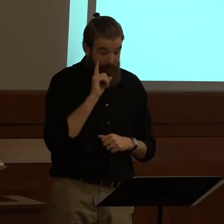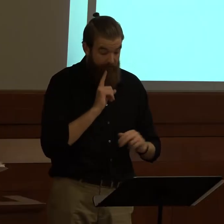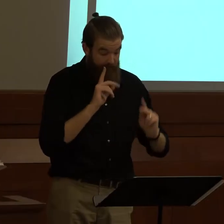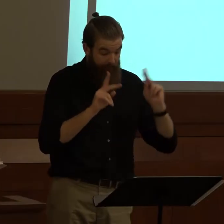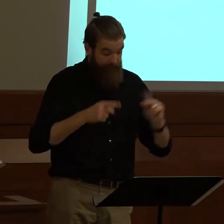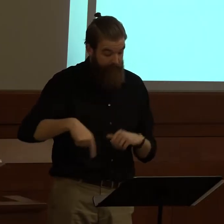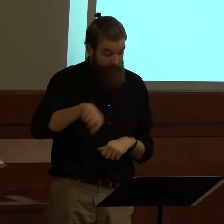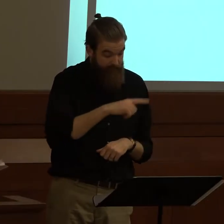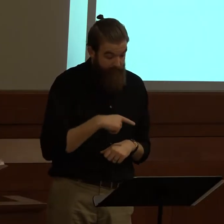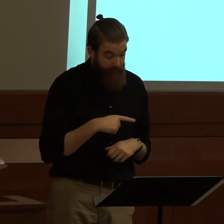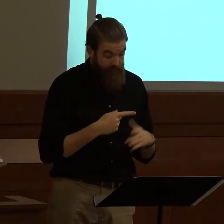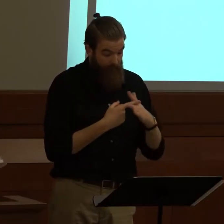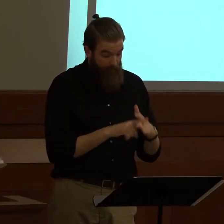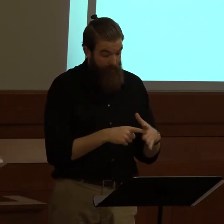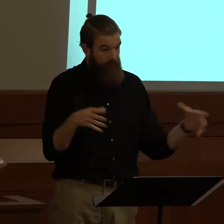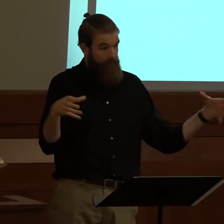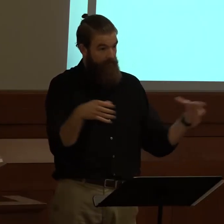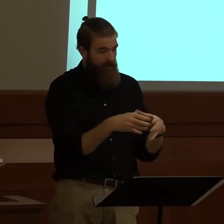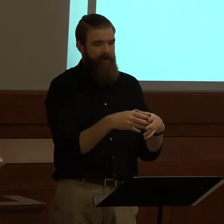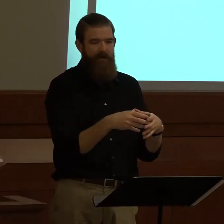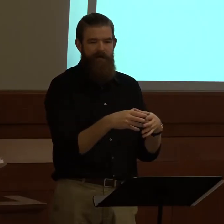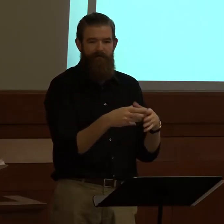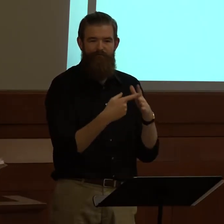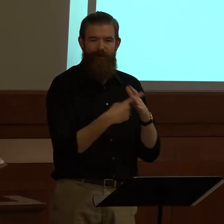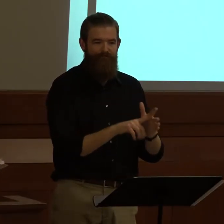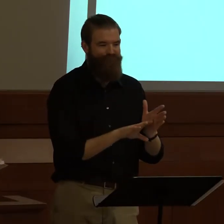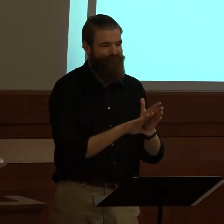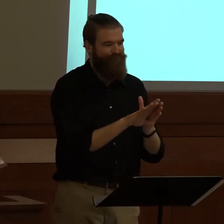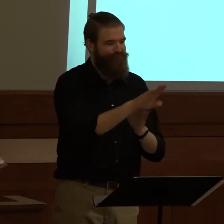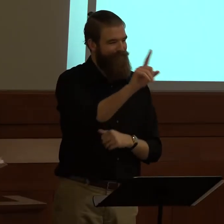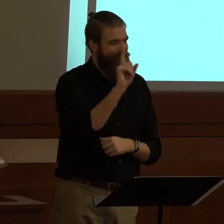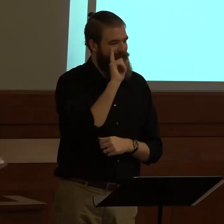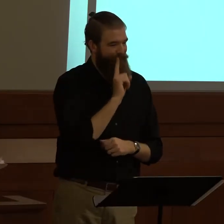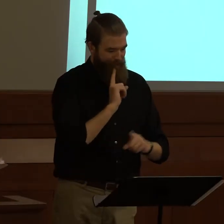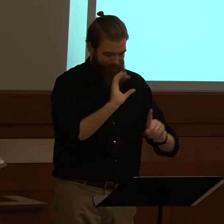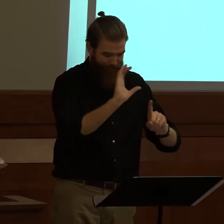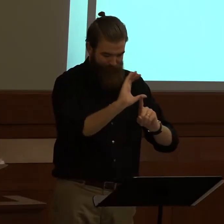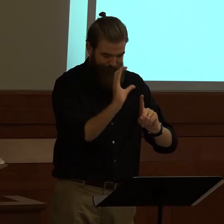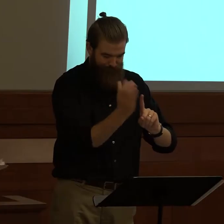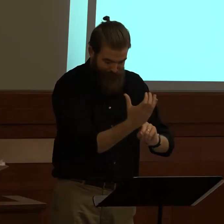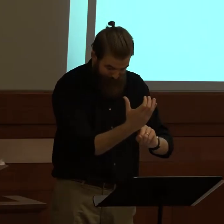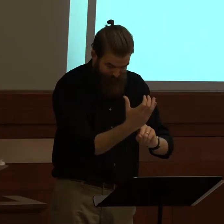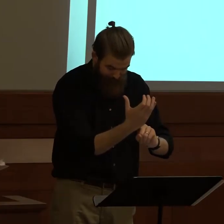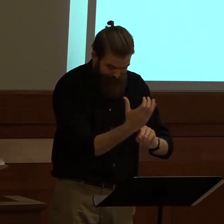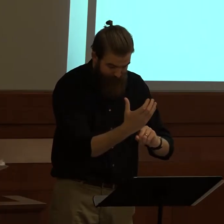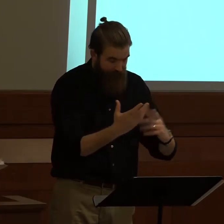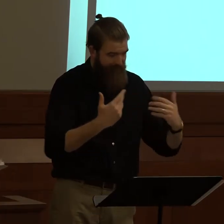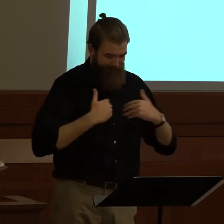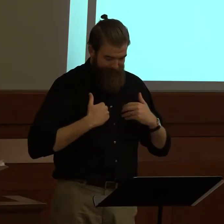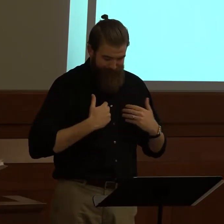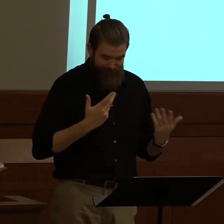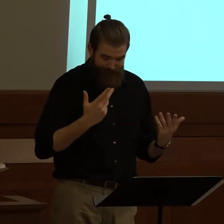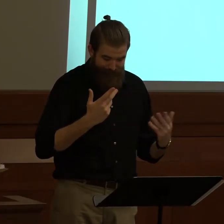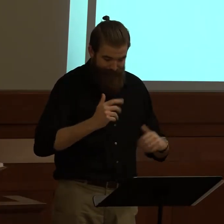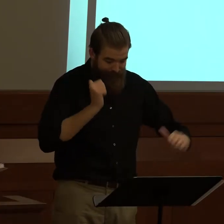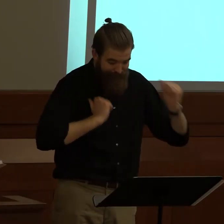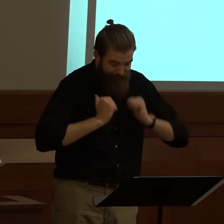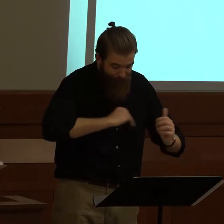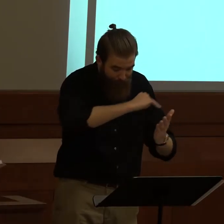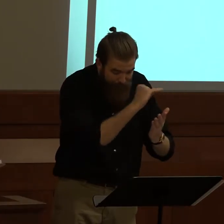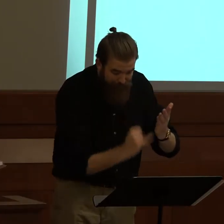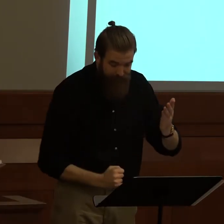Deafness, from this perspective, is simply a mode of being human. This is not to say that the